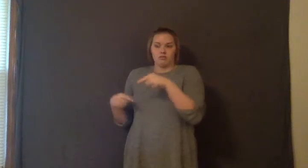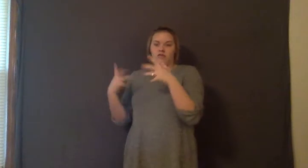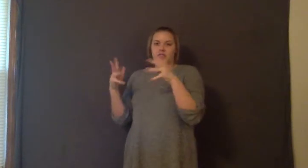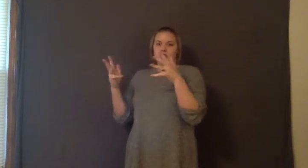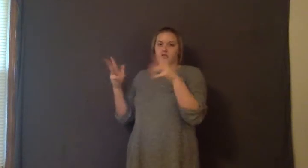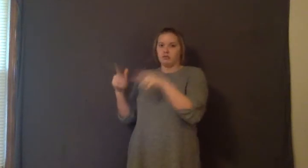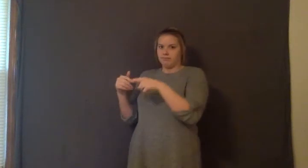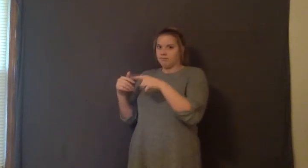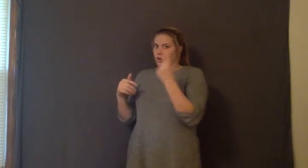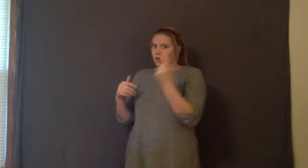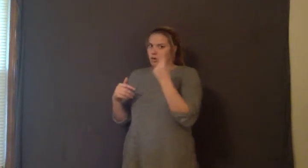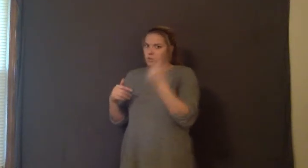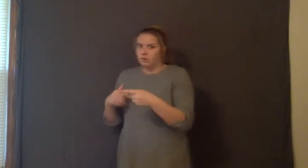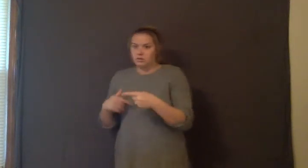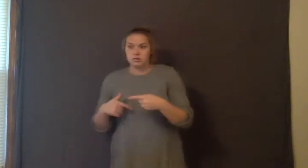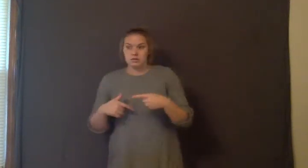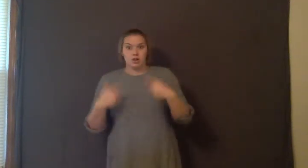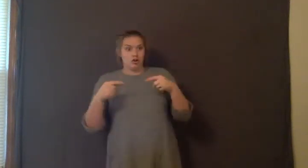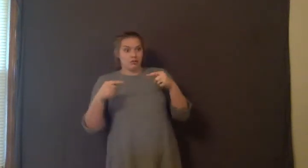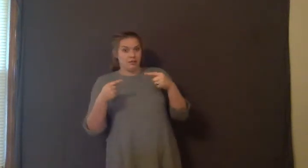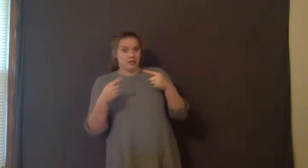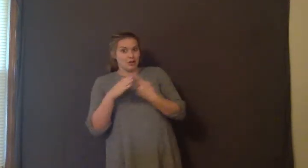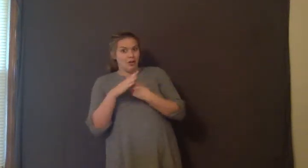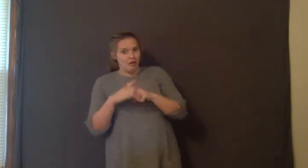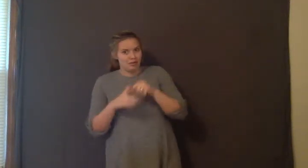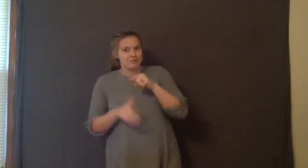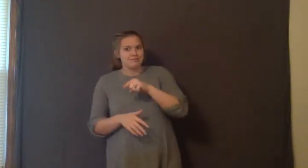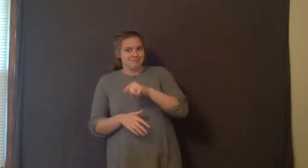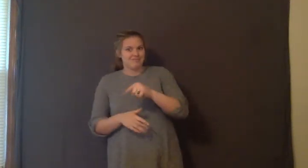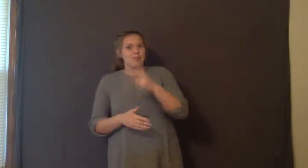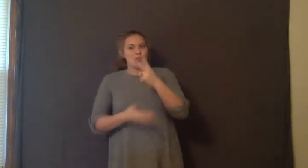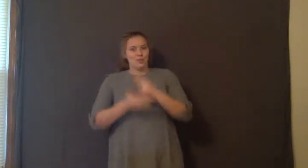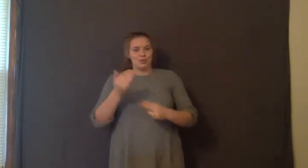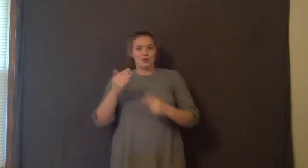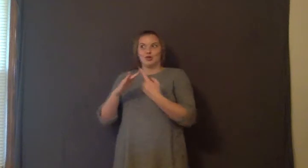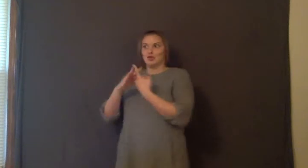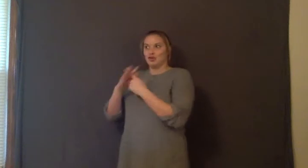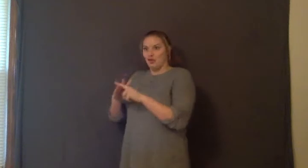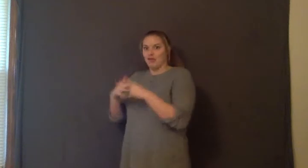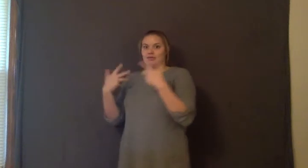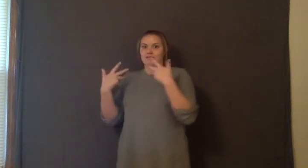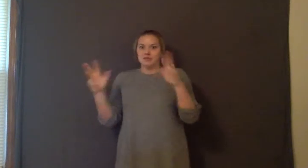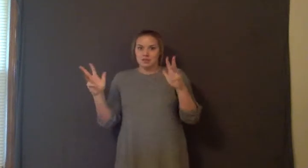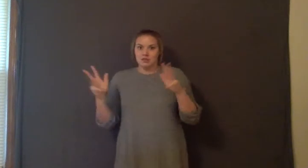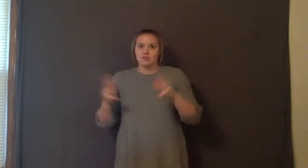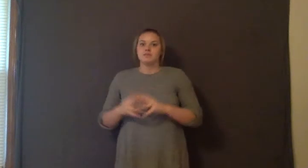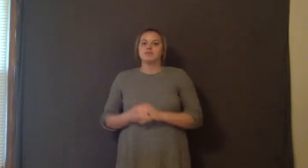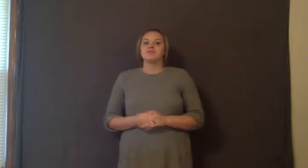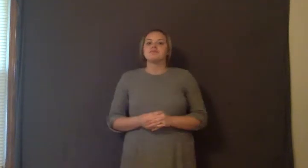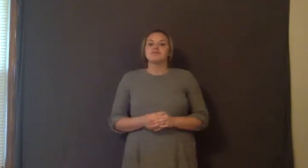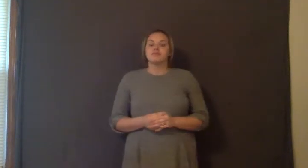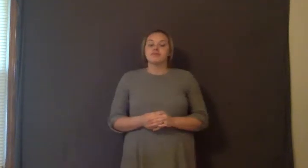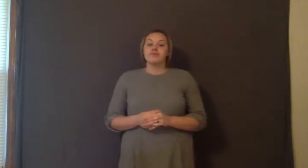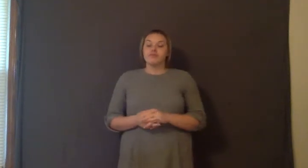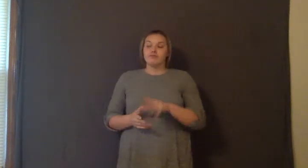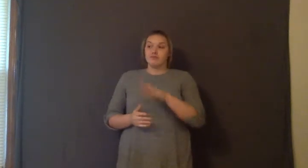lot of arguments in our family. She was the daughter of people who were actually enslaved. Her parents were born in slavery in Virginia in the